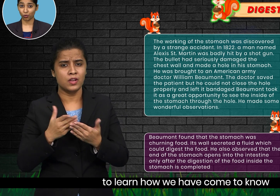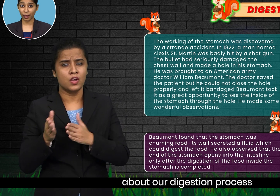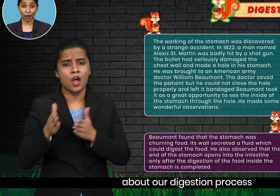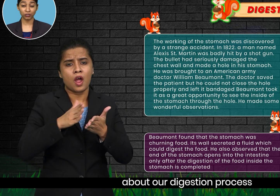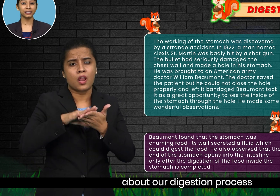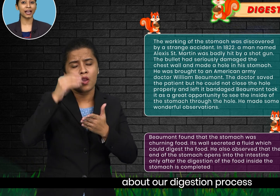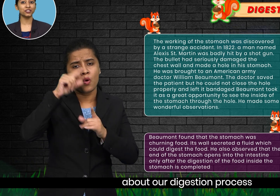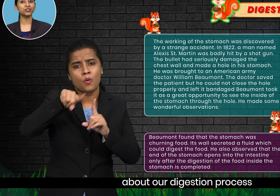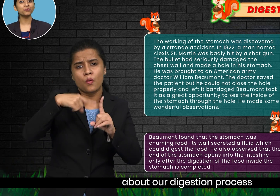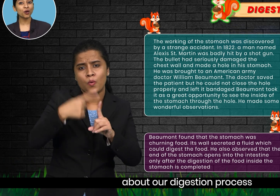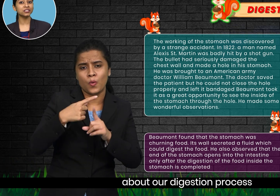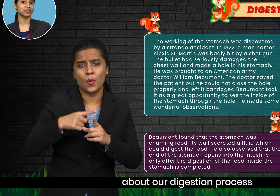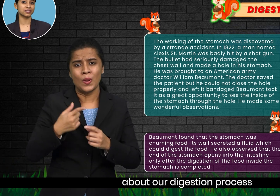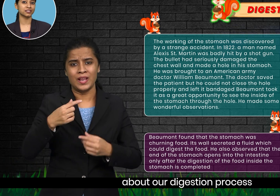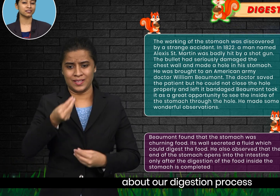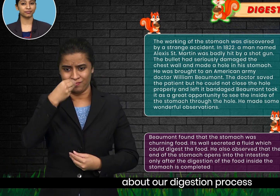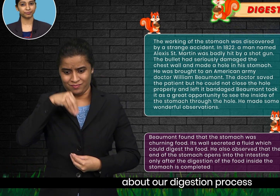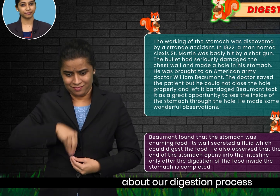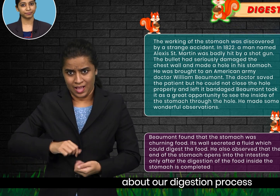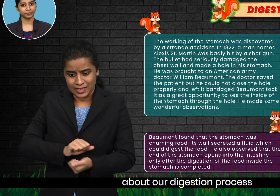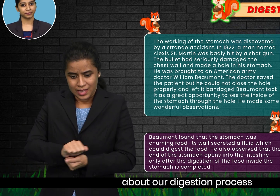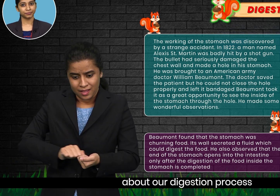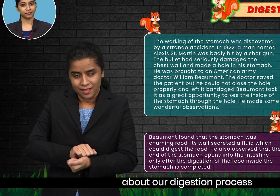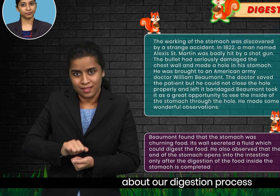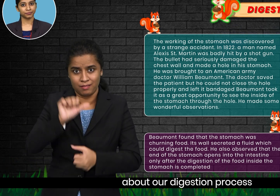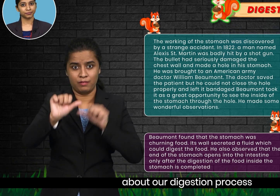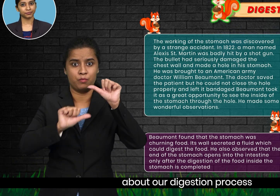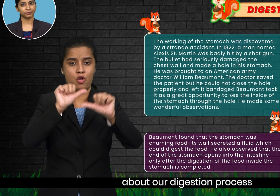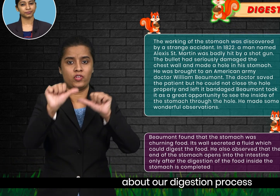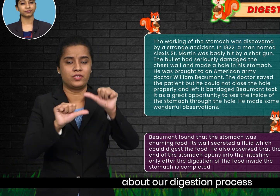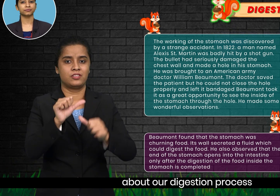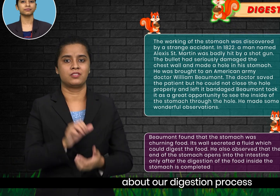to know about our digestion process.